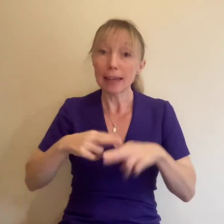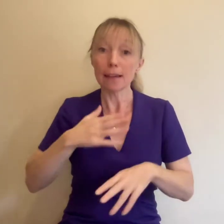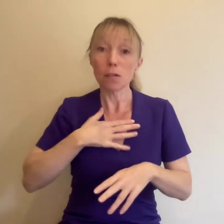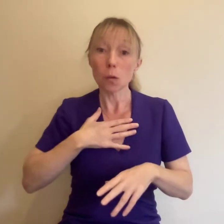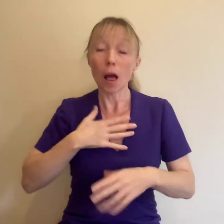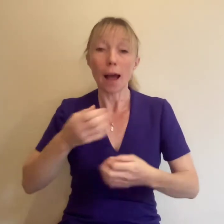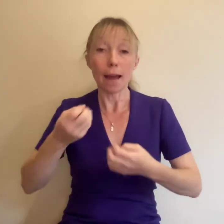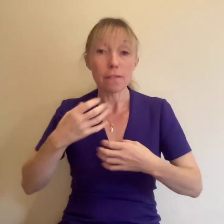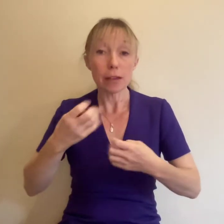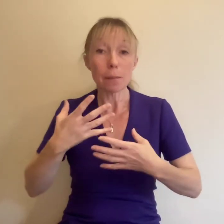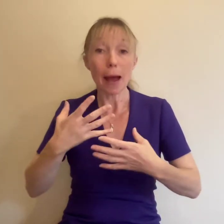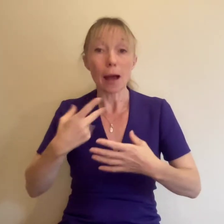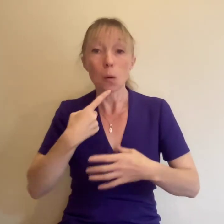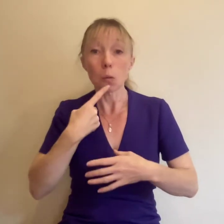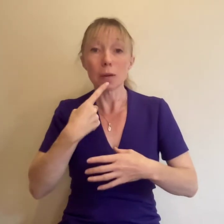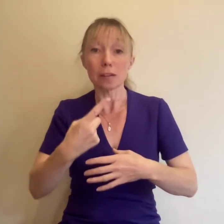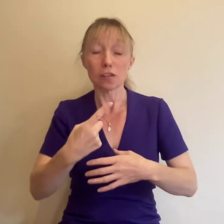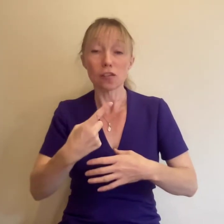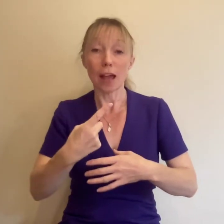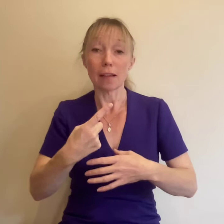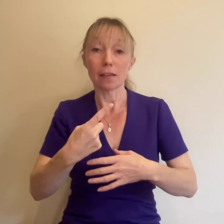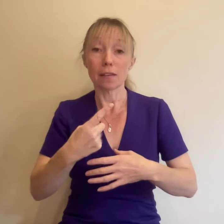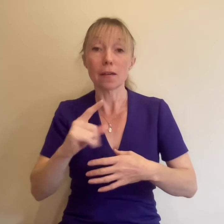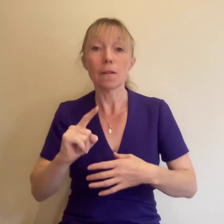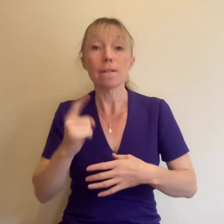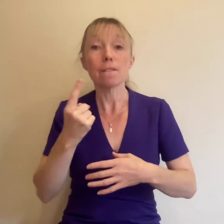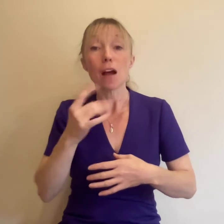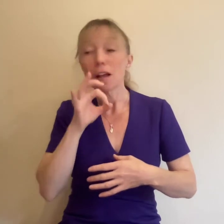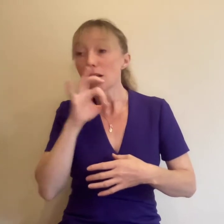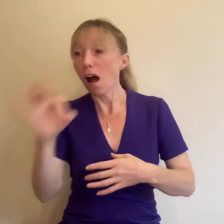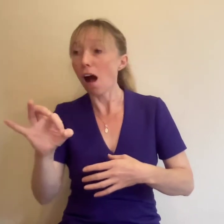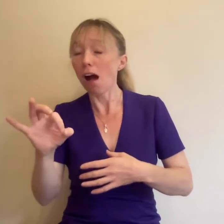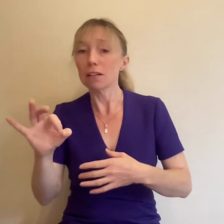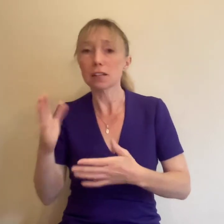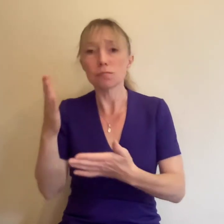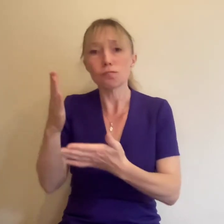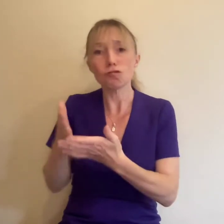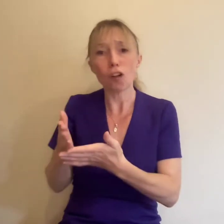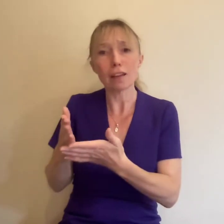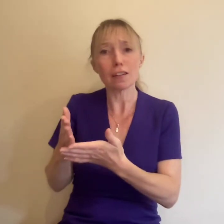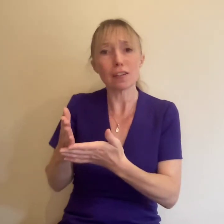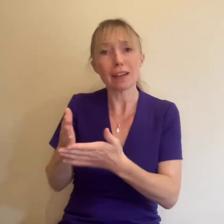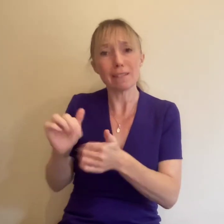suggest that in the first place, you asked a trusted critical friend whose opinion you trust.